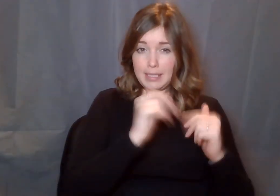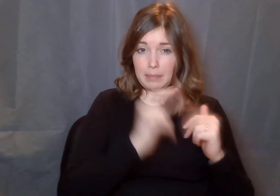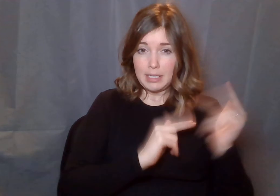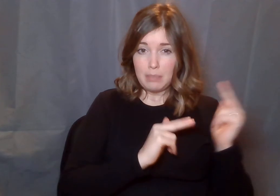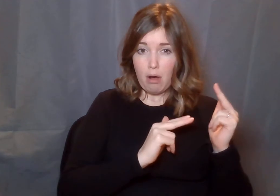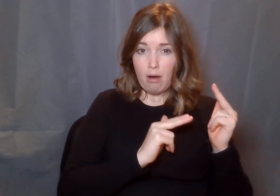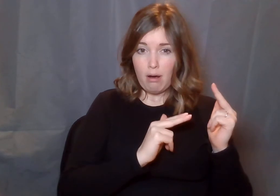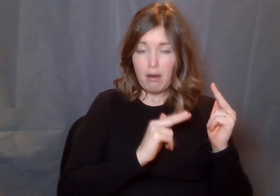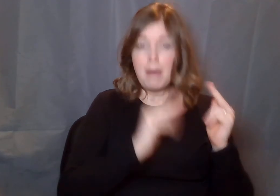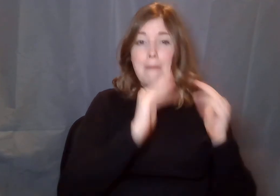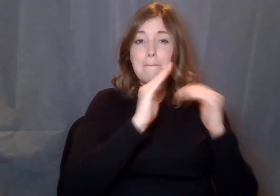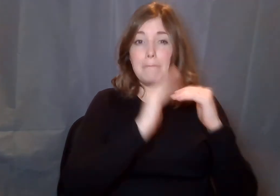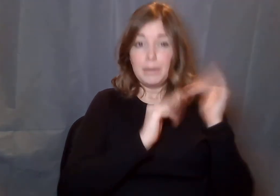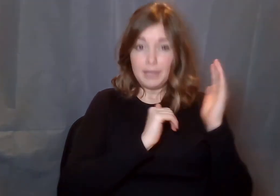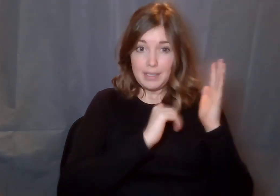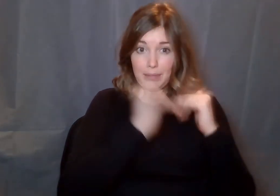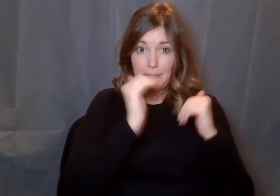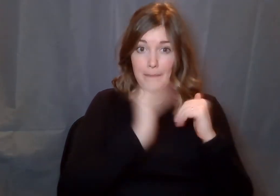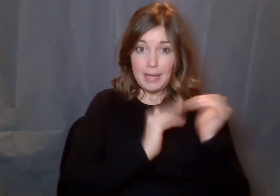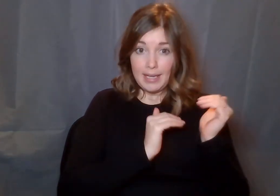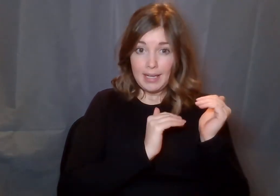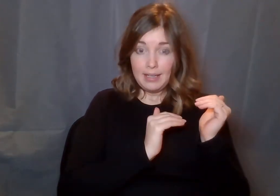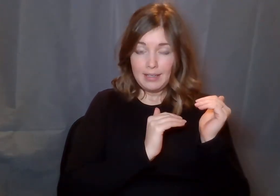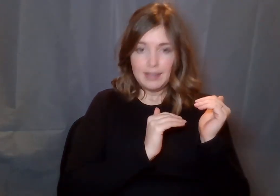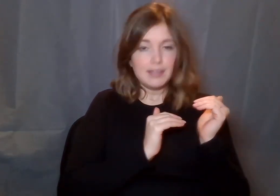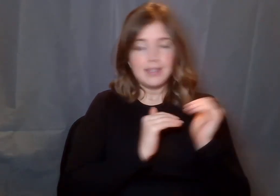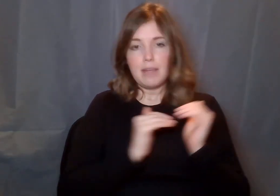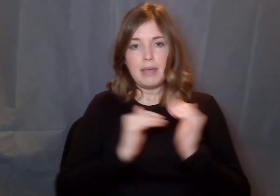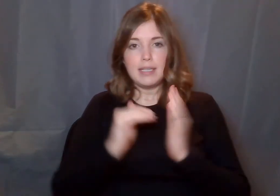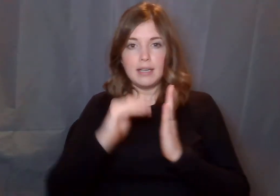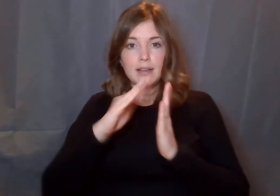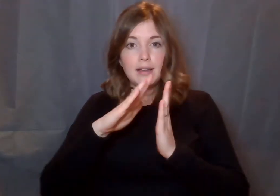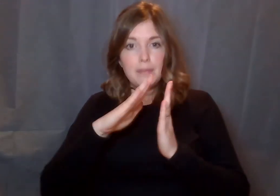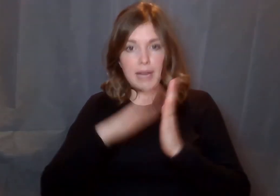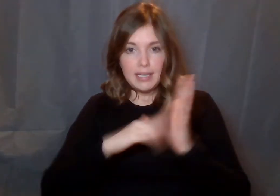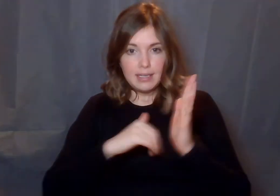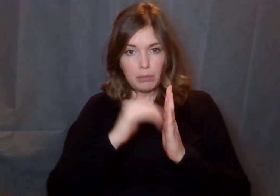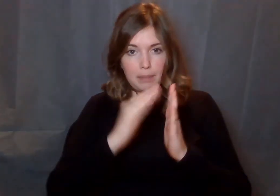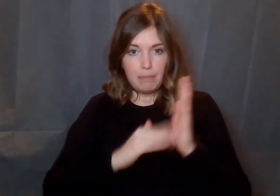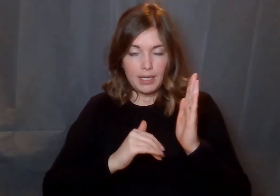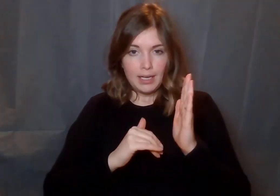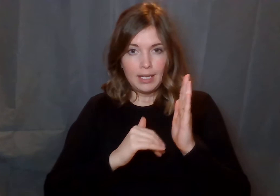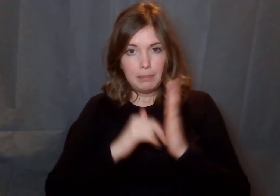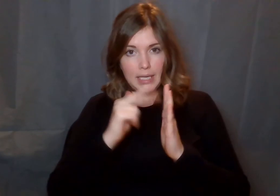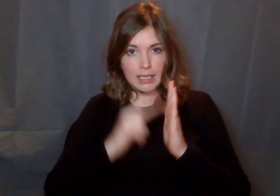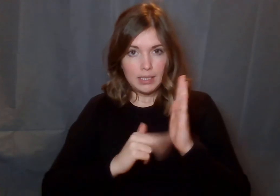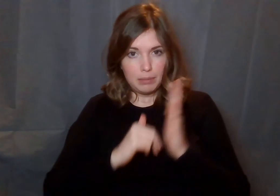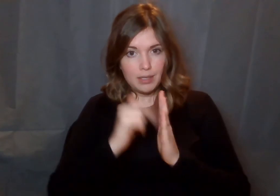something small, building something big. It's the same idea. Painting something big, painting something